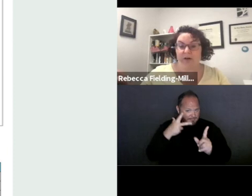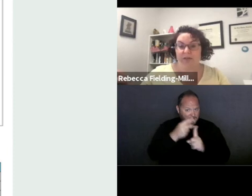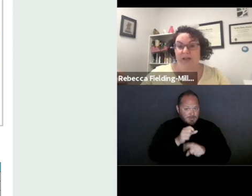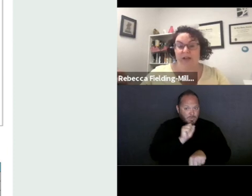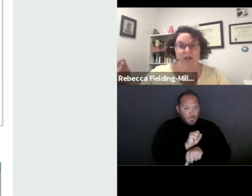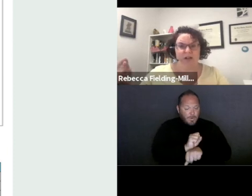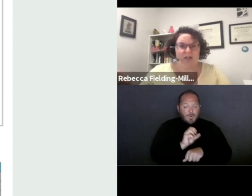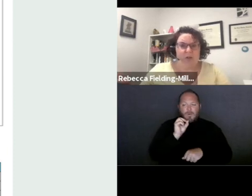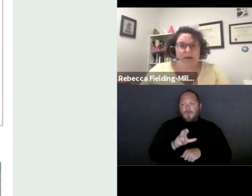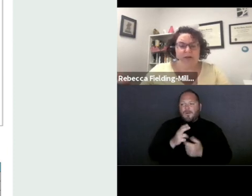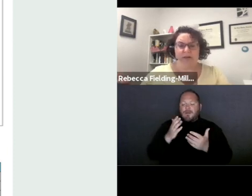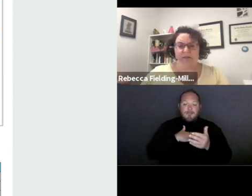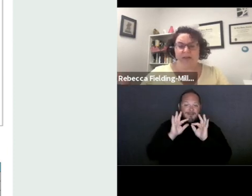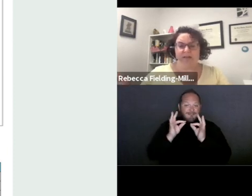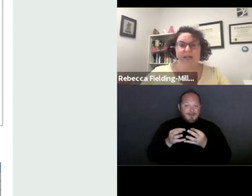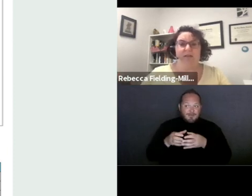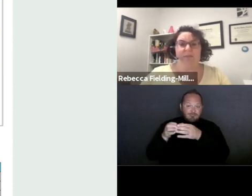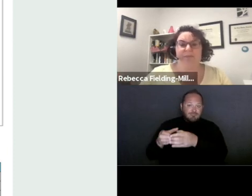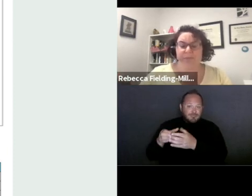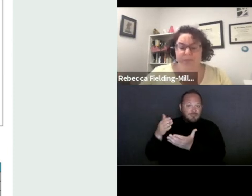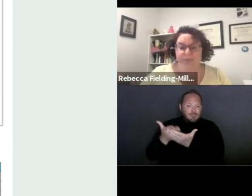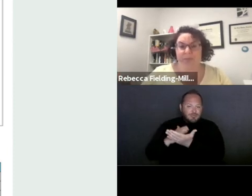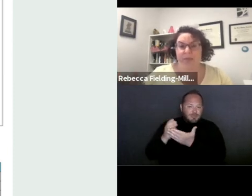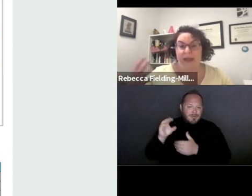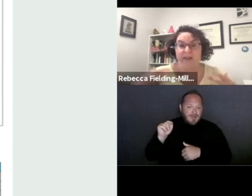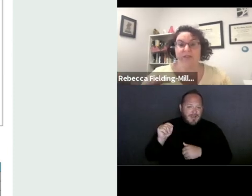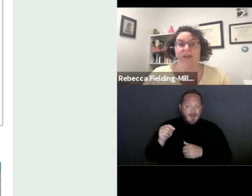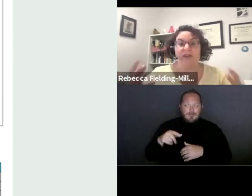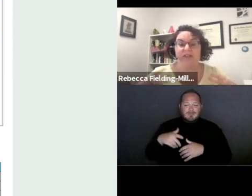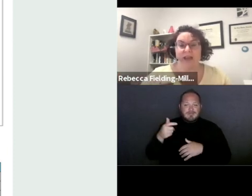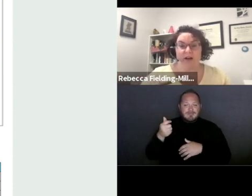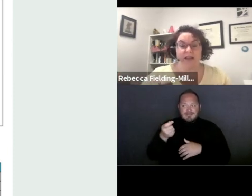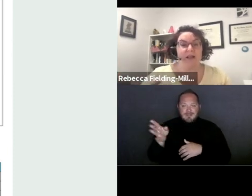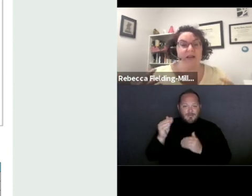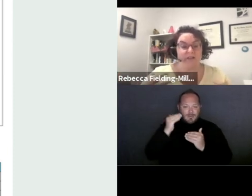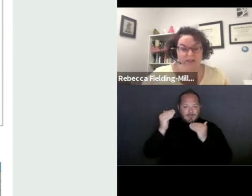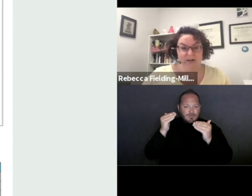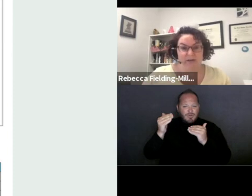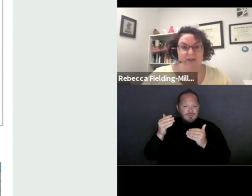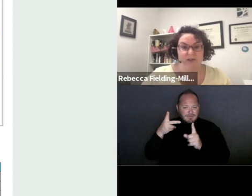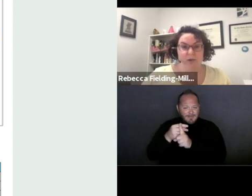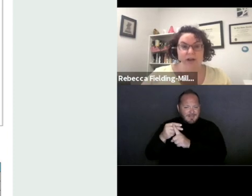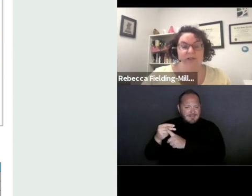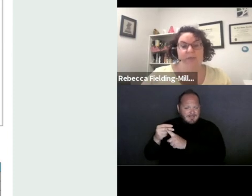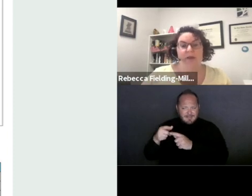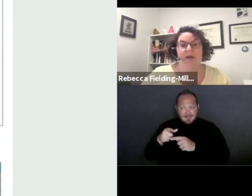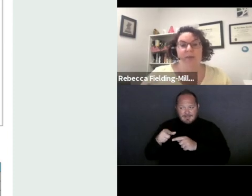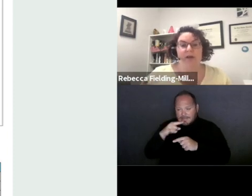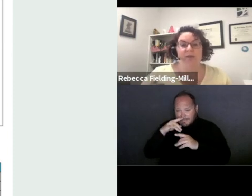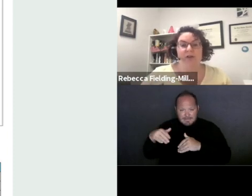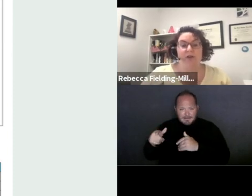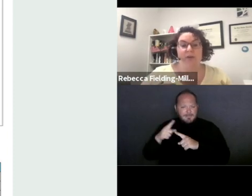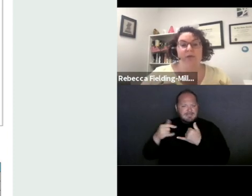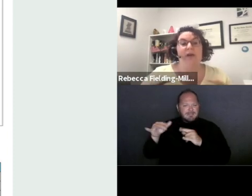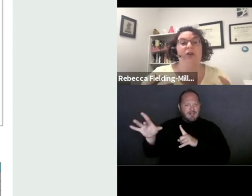adults had COVID. So, what good are the vaccines? And it feels scary to hear these stories.